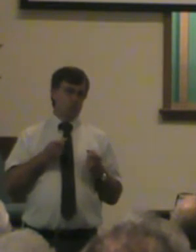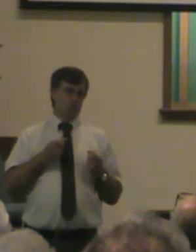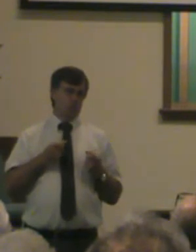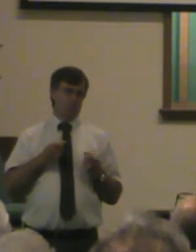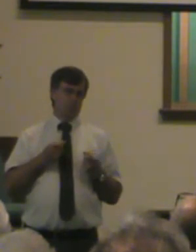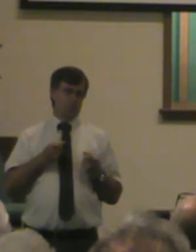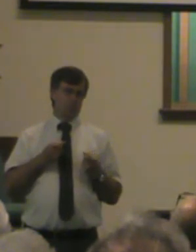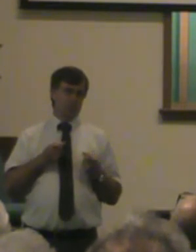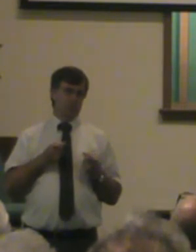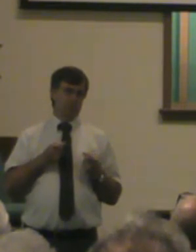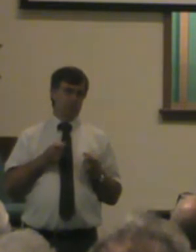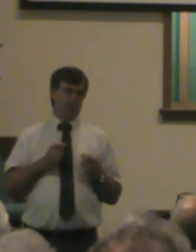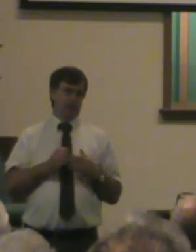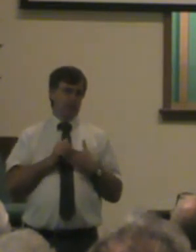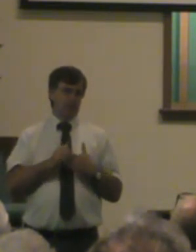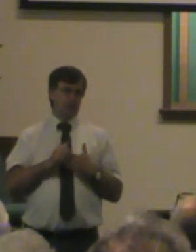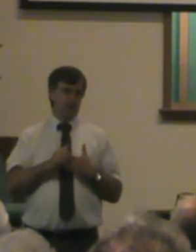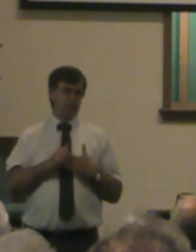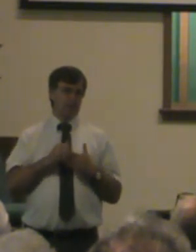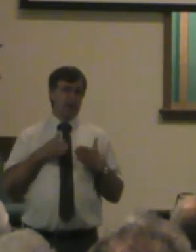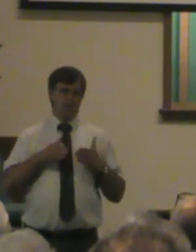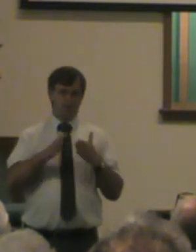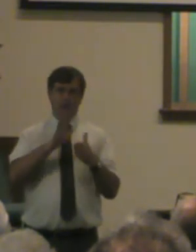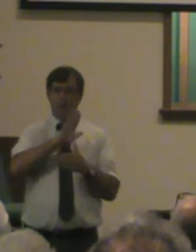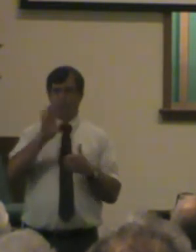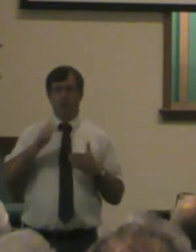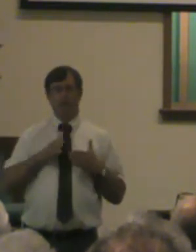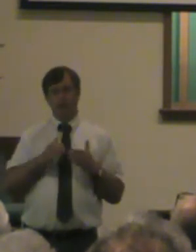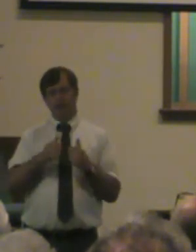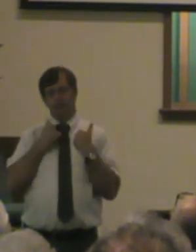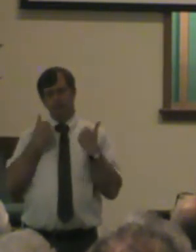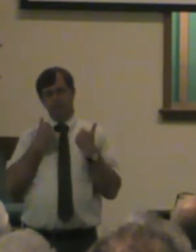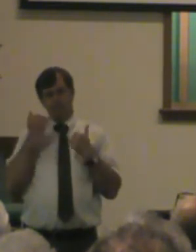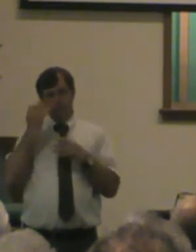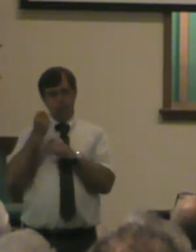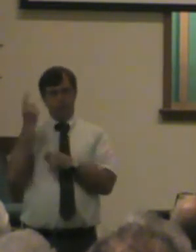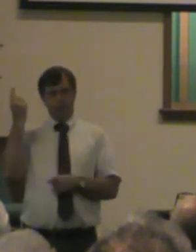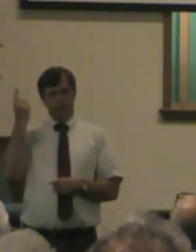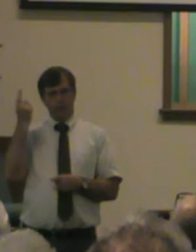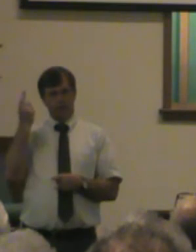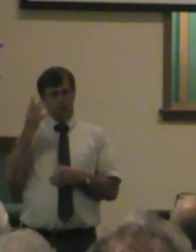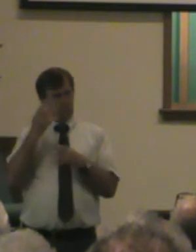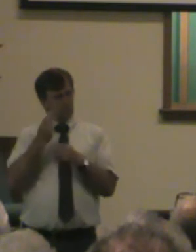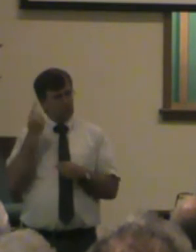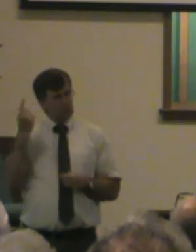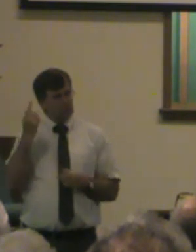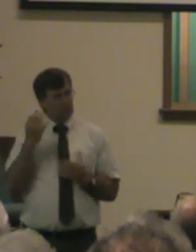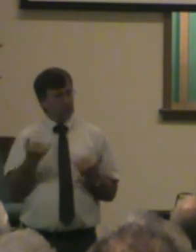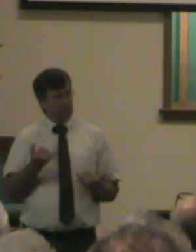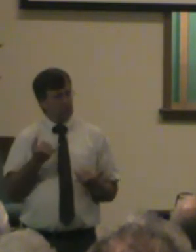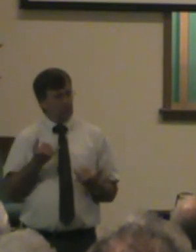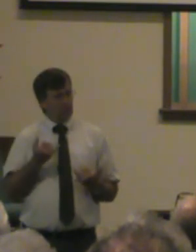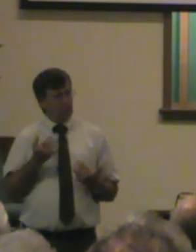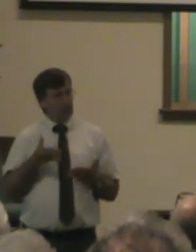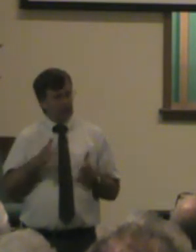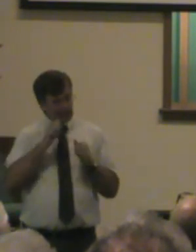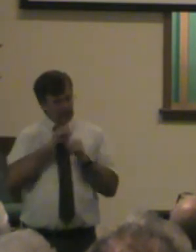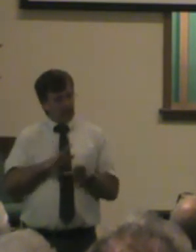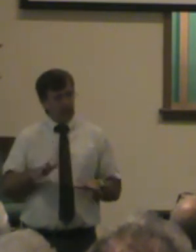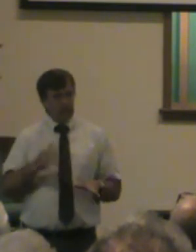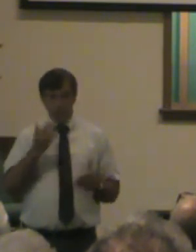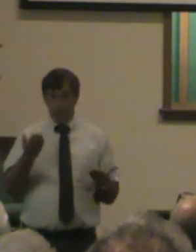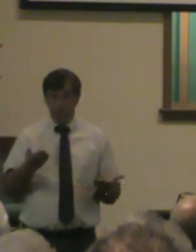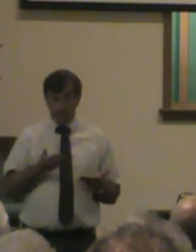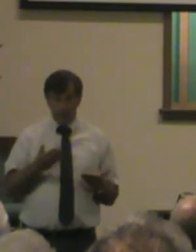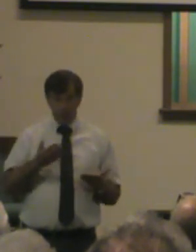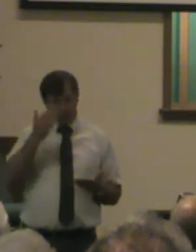the path of your life. Here's the rule. If you trust him. If you trust him right now, and let him bless you. If you're here and you know